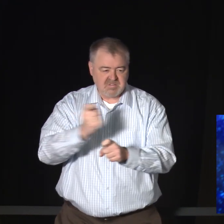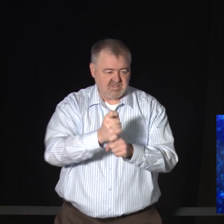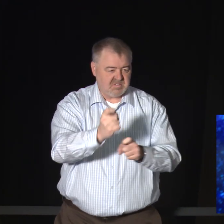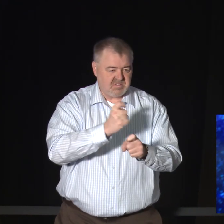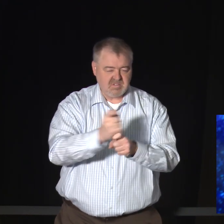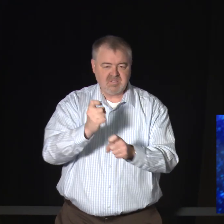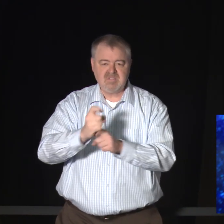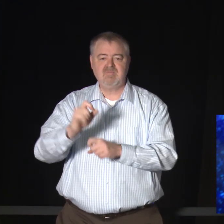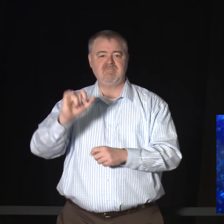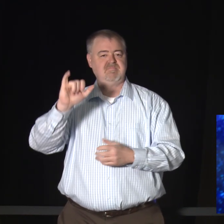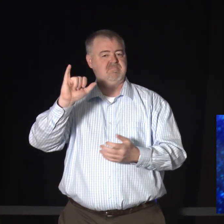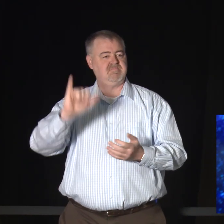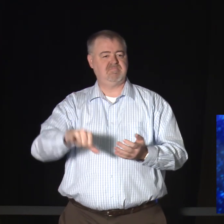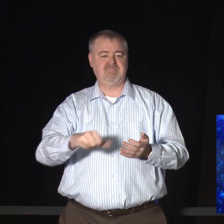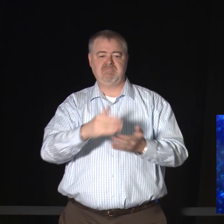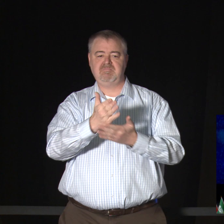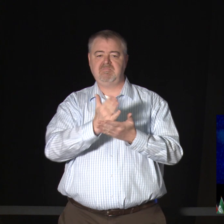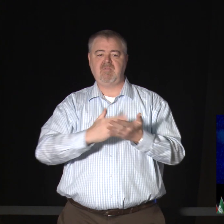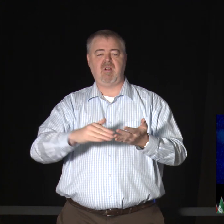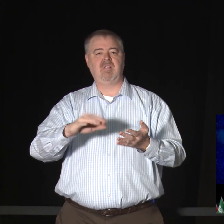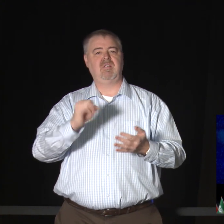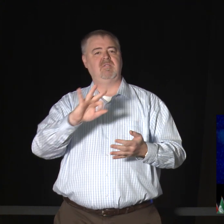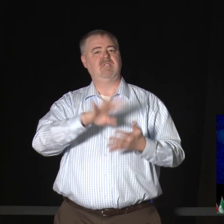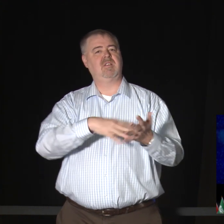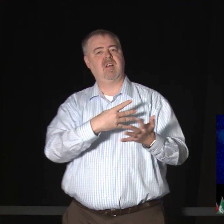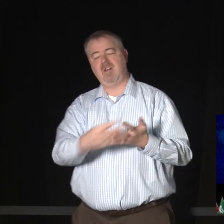of the calendar.